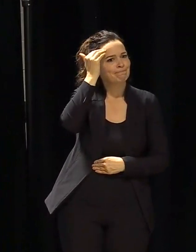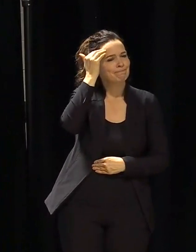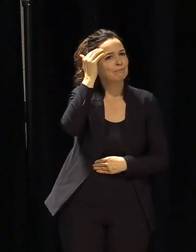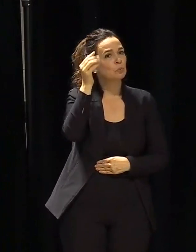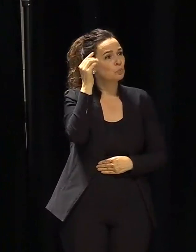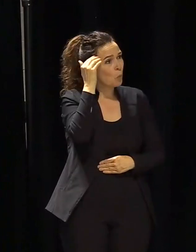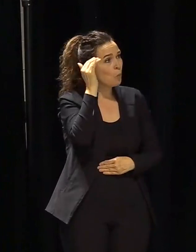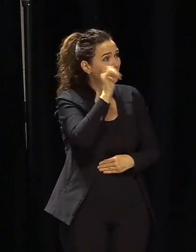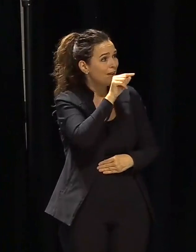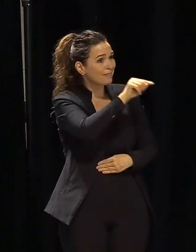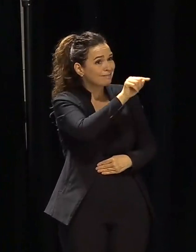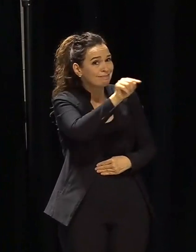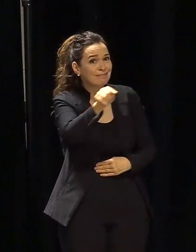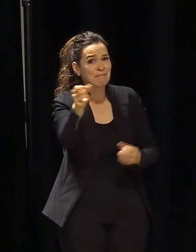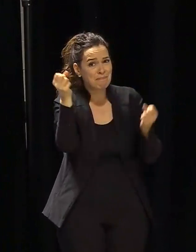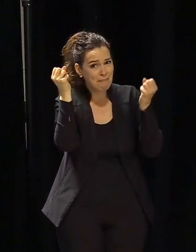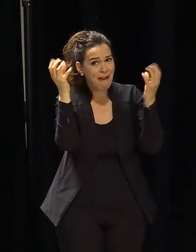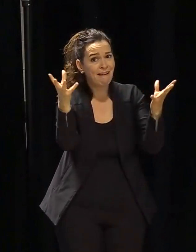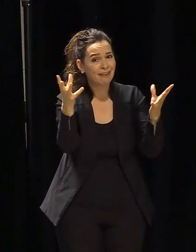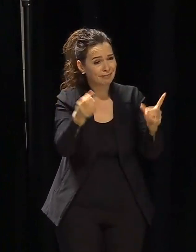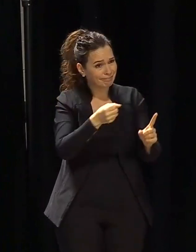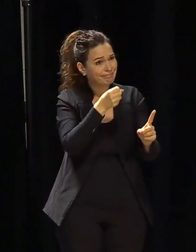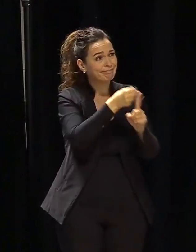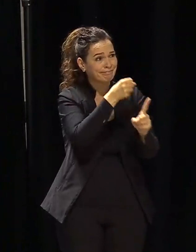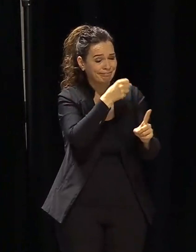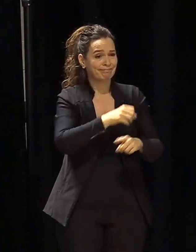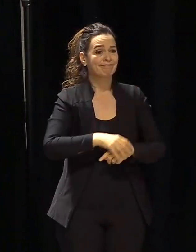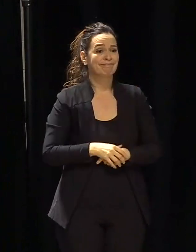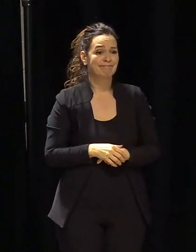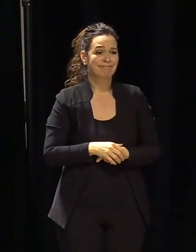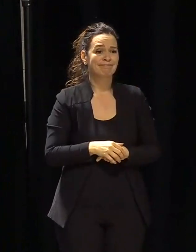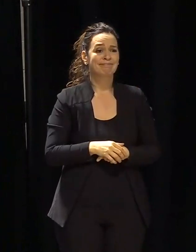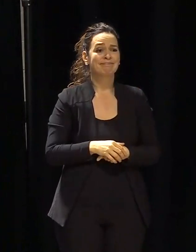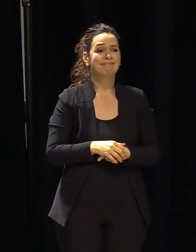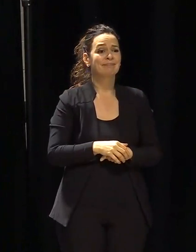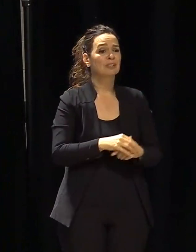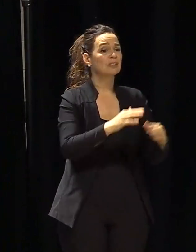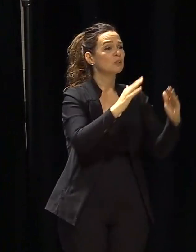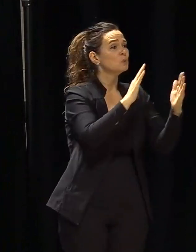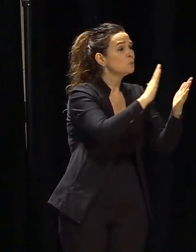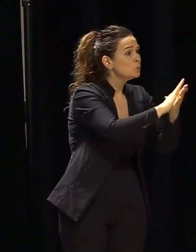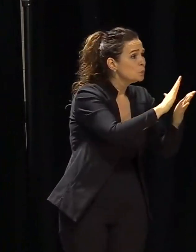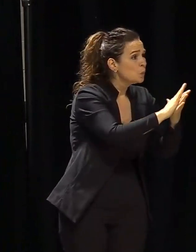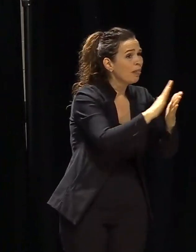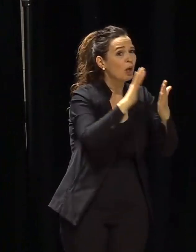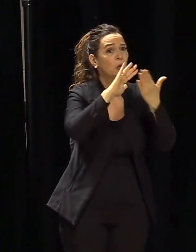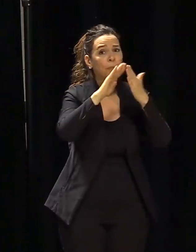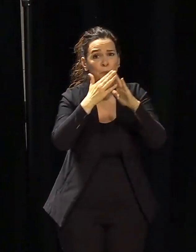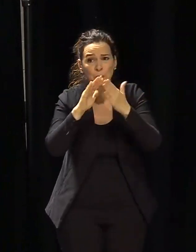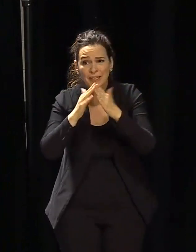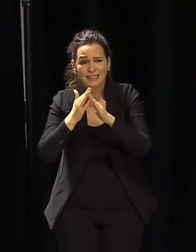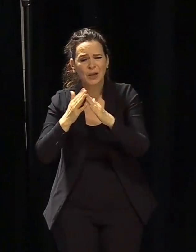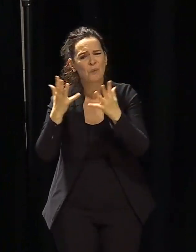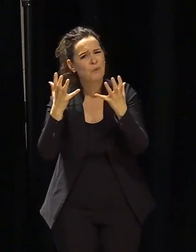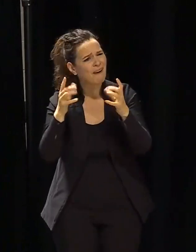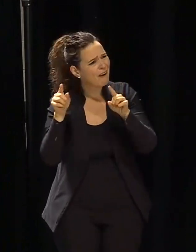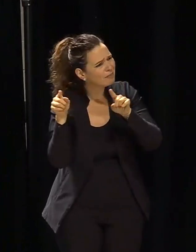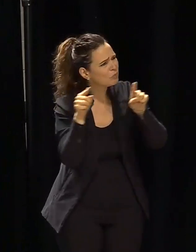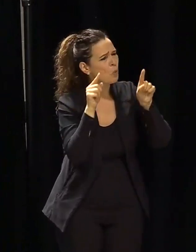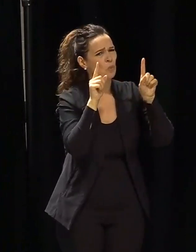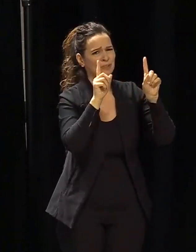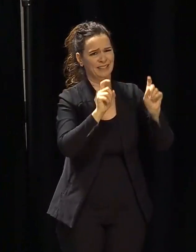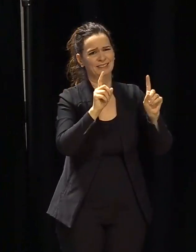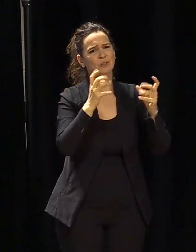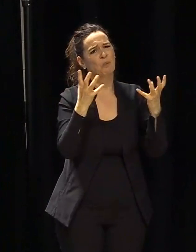schools, to test in the community, so that we can go and hunt this virus down wherever it